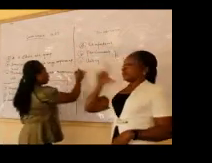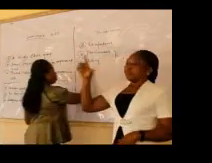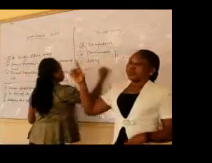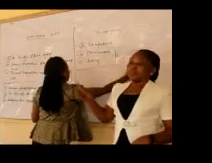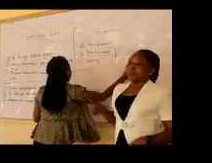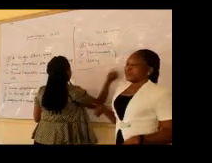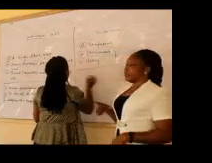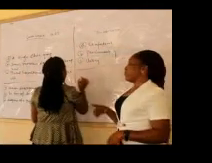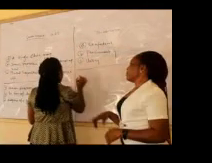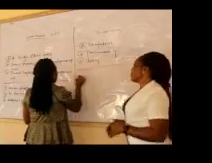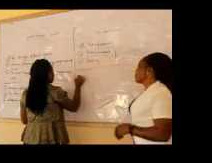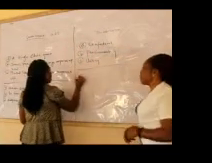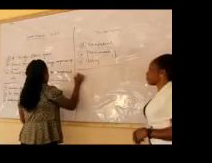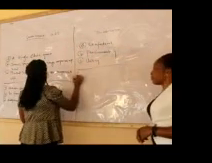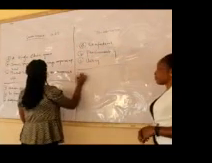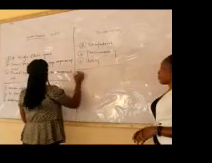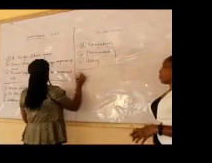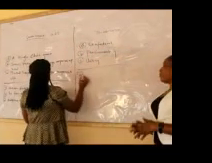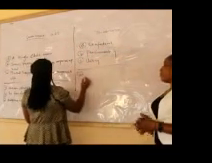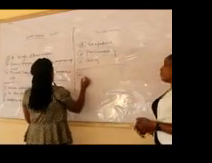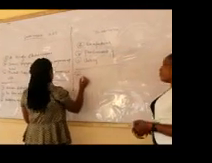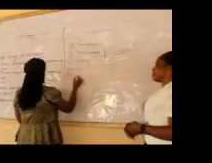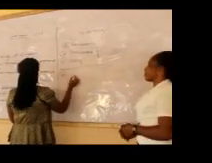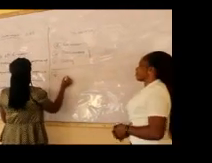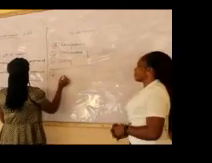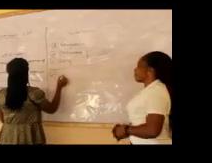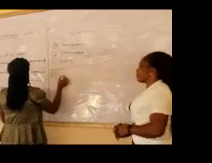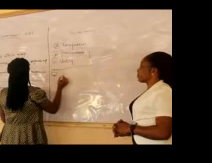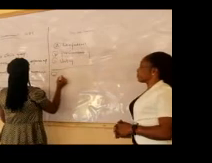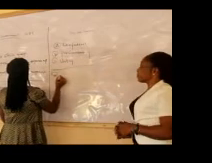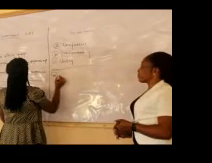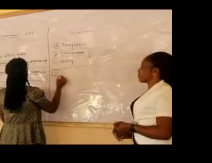Legislation. Now the options on the board. A,